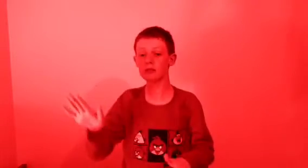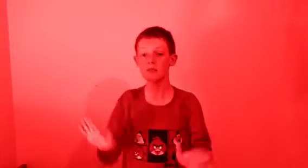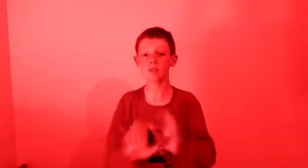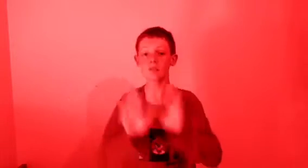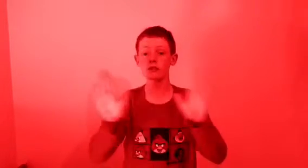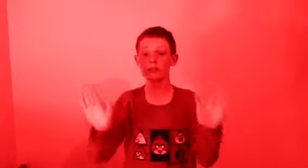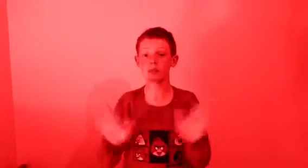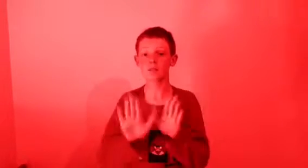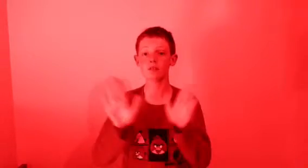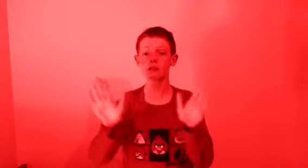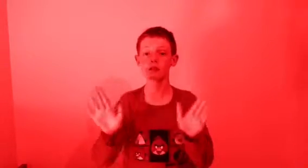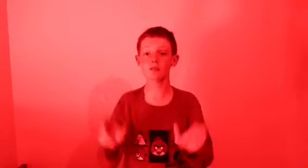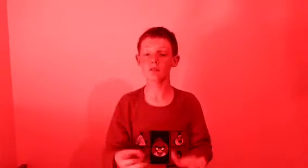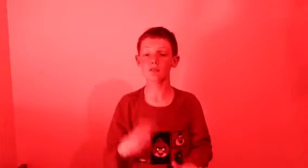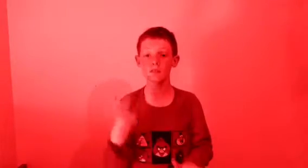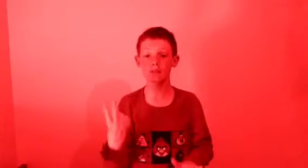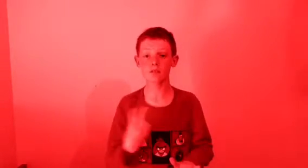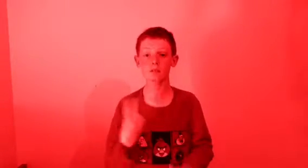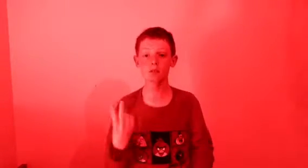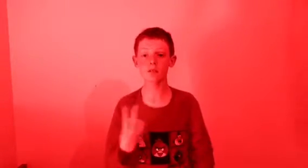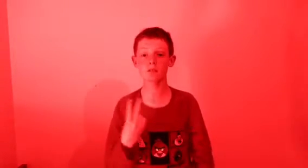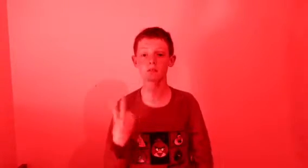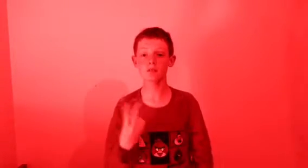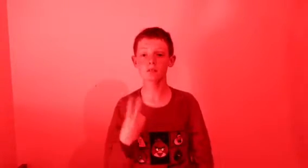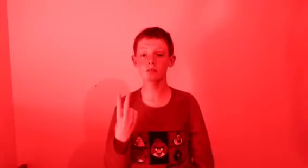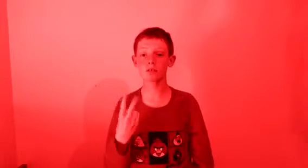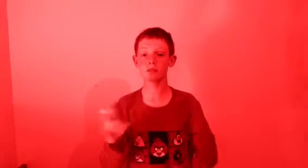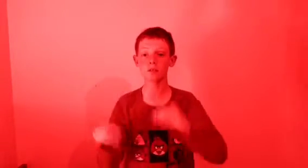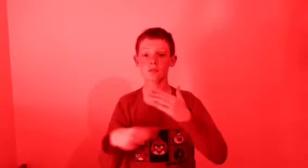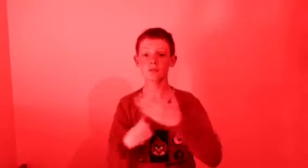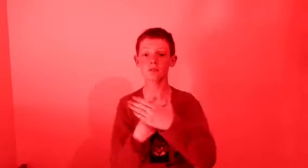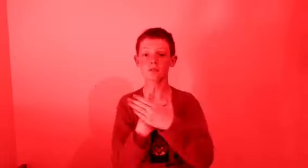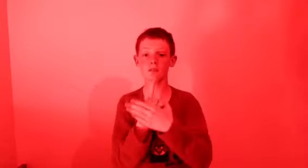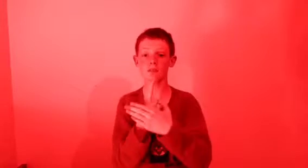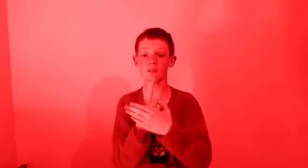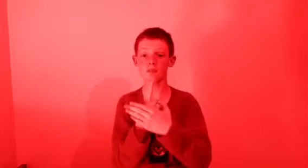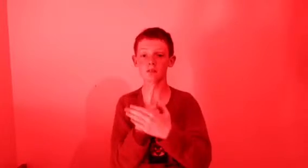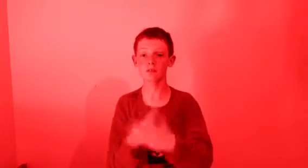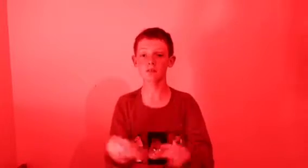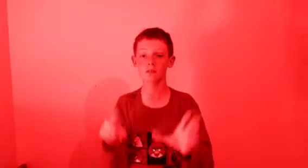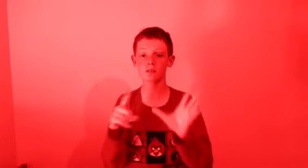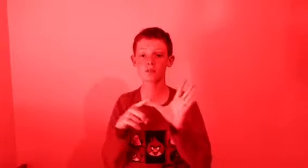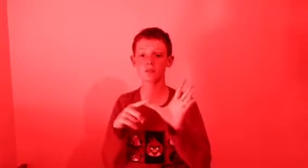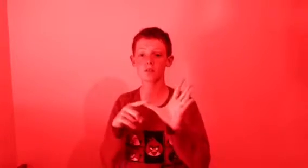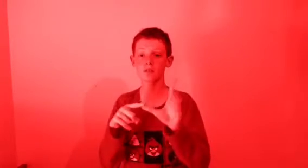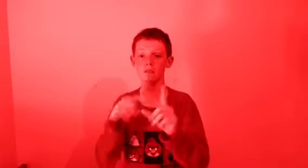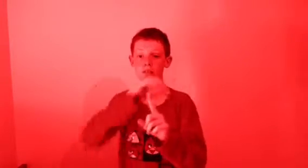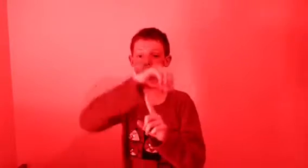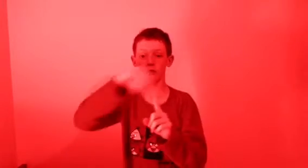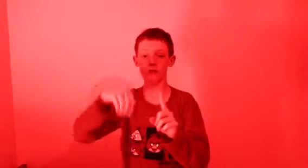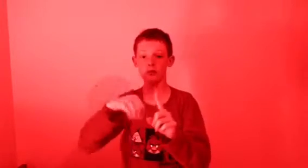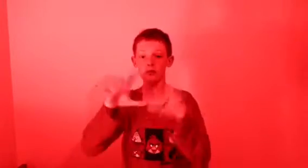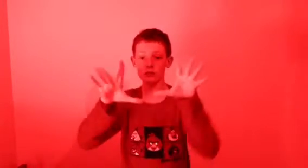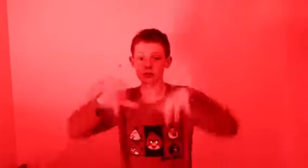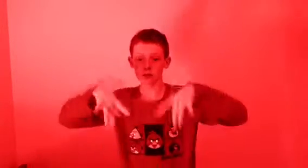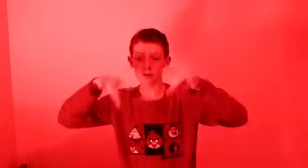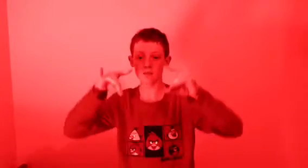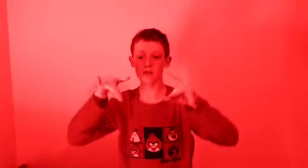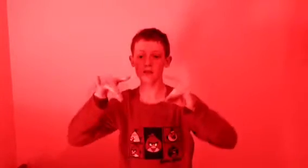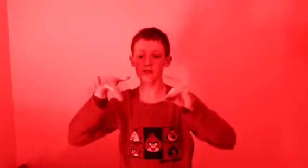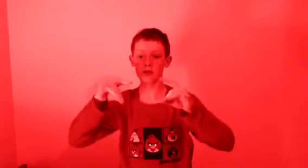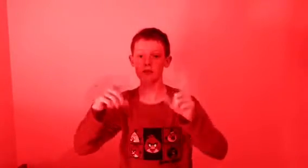away on holiday, let's see what A's up to, A went around